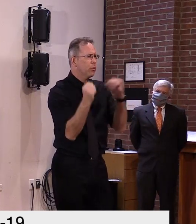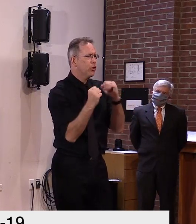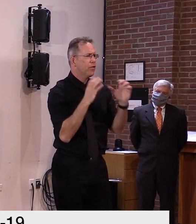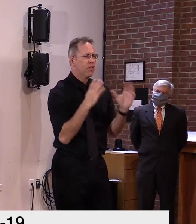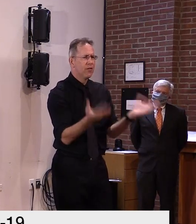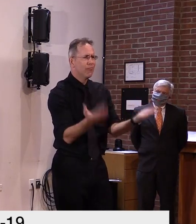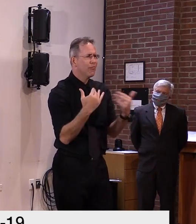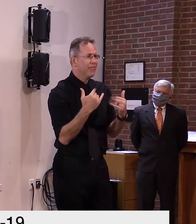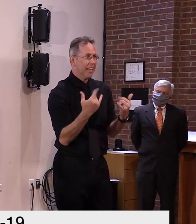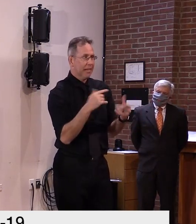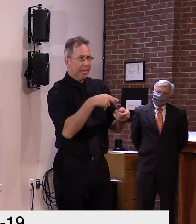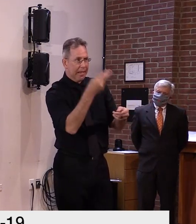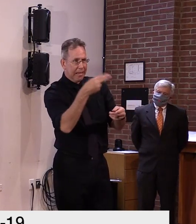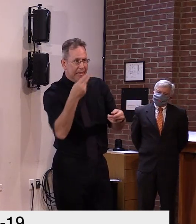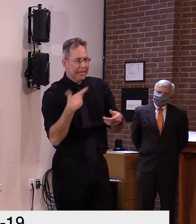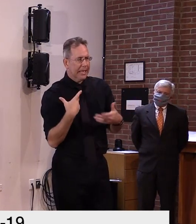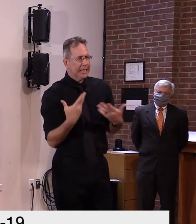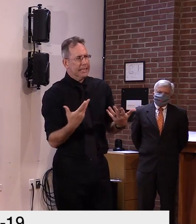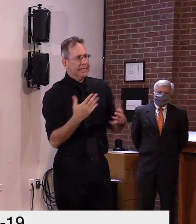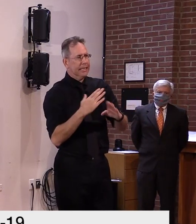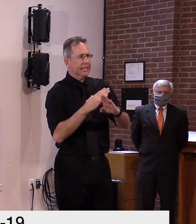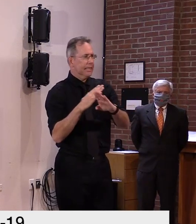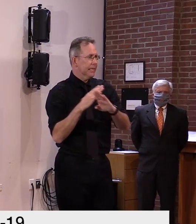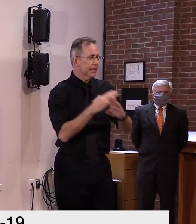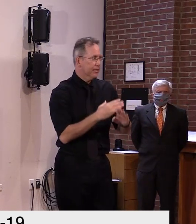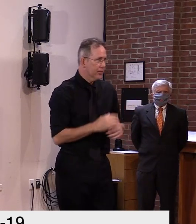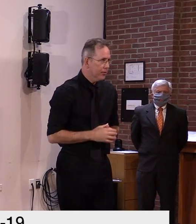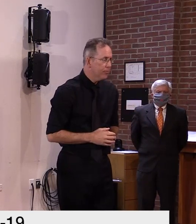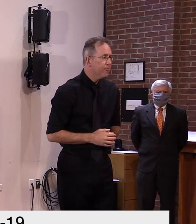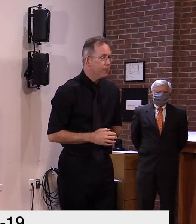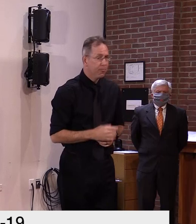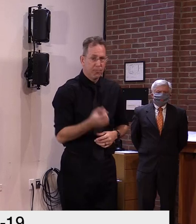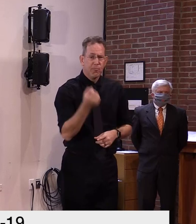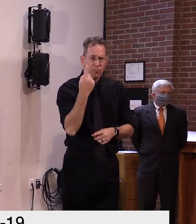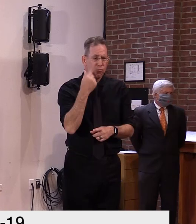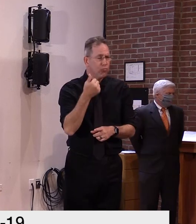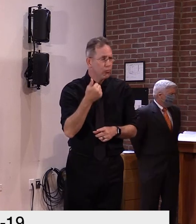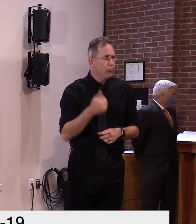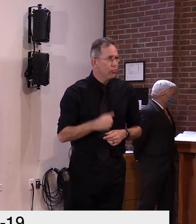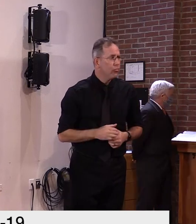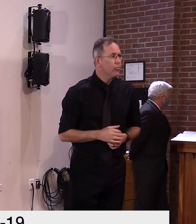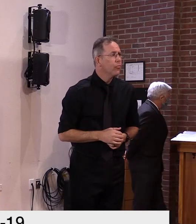Got it. Thank you very much. Thank you for your time. Greg, the County Courier.